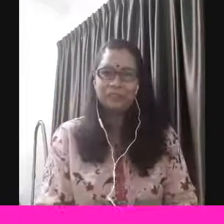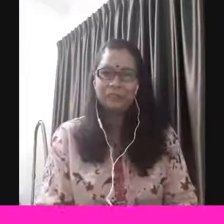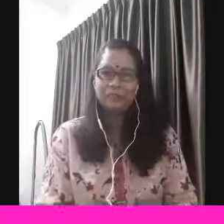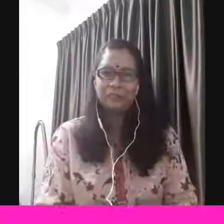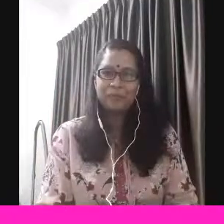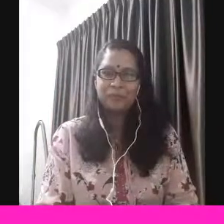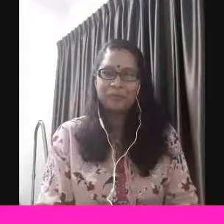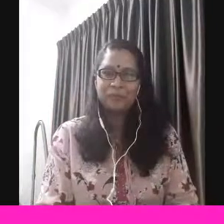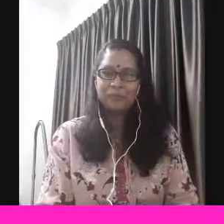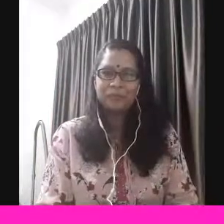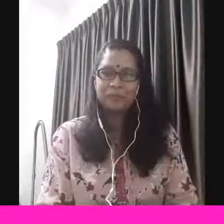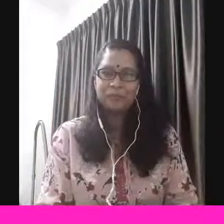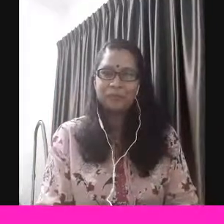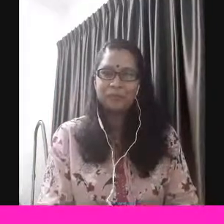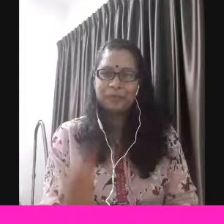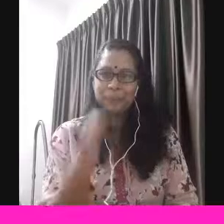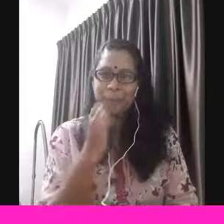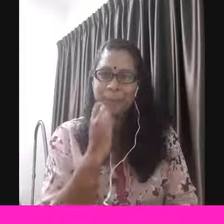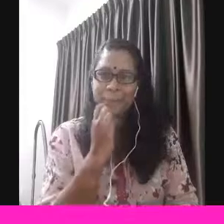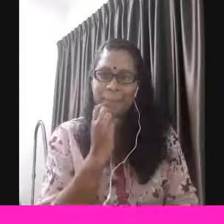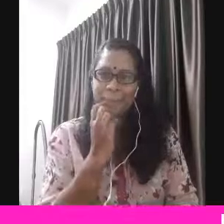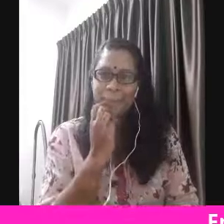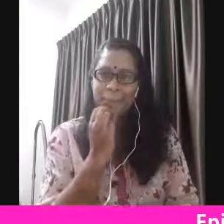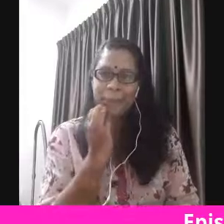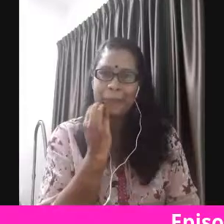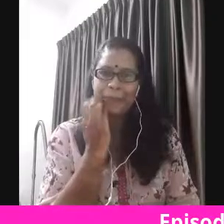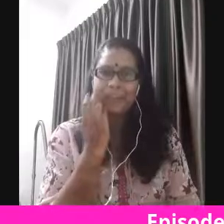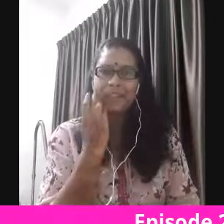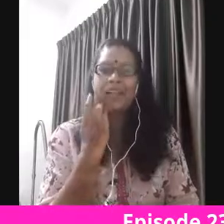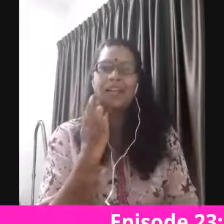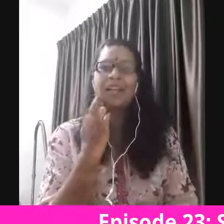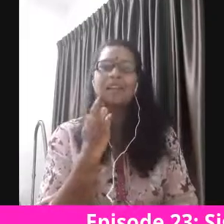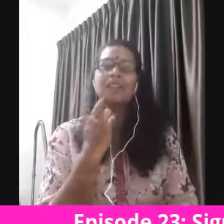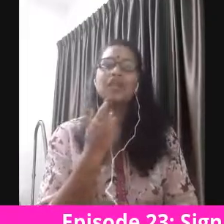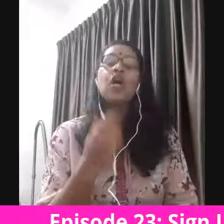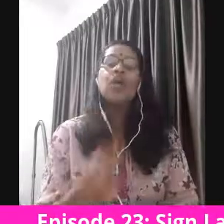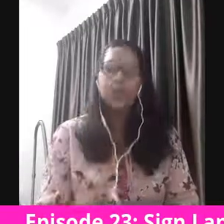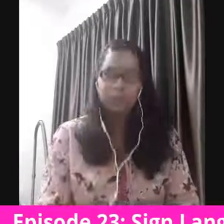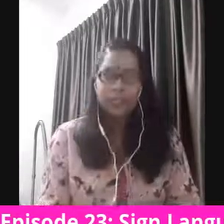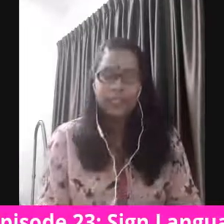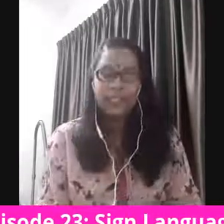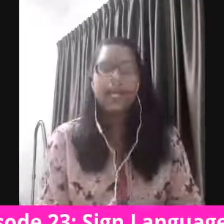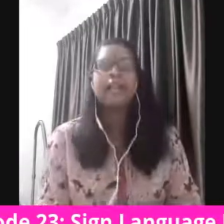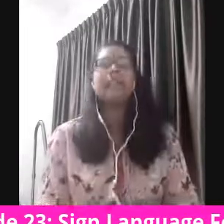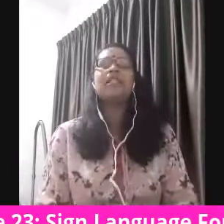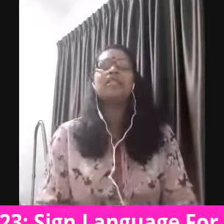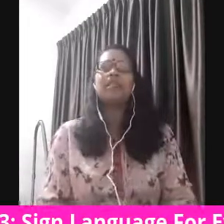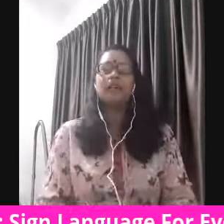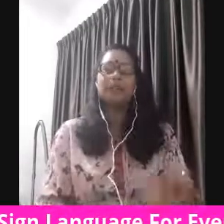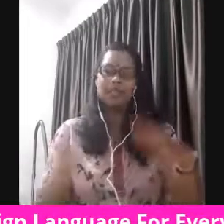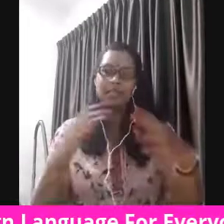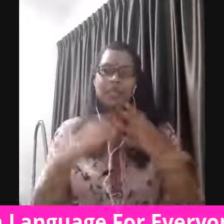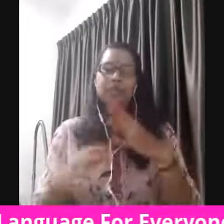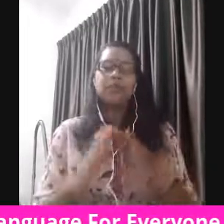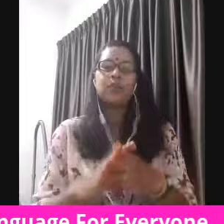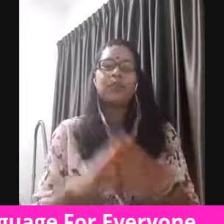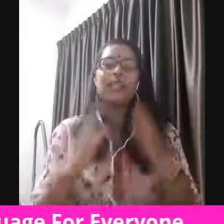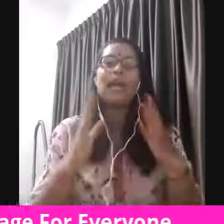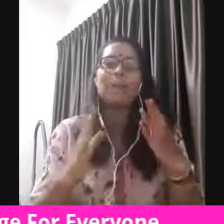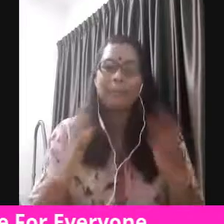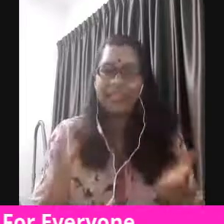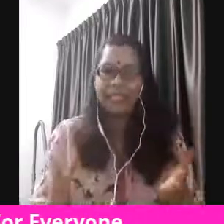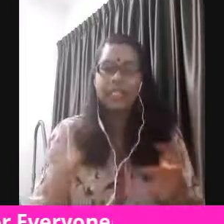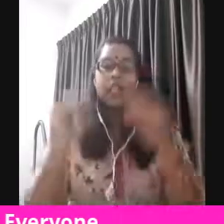don't know. You say one, and I'll ask another. So how about good I morning? can. Good morning. In Malaysia, bahasa Melayu we will